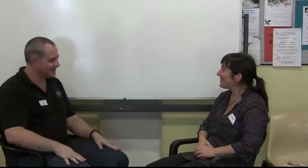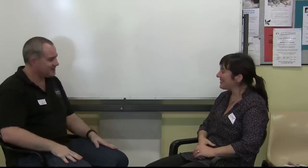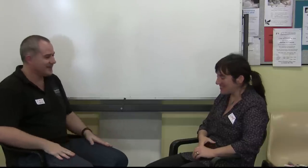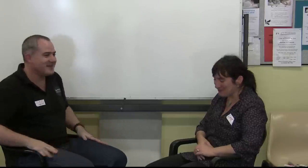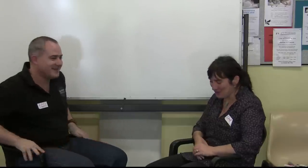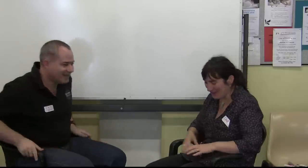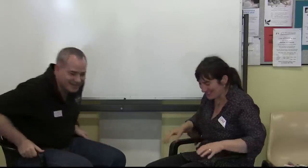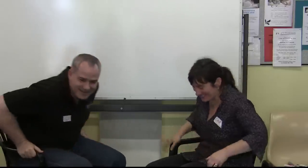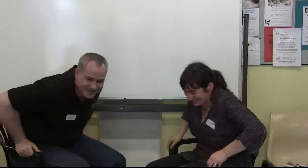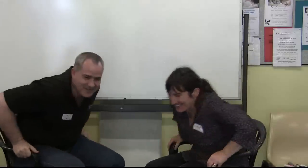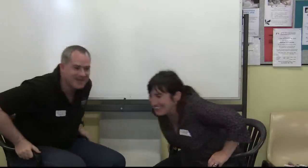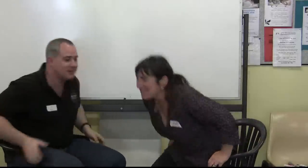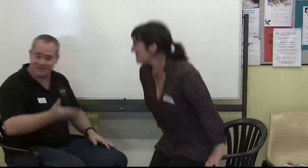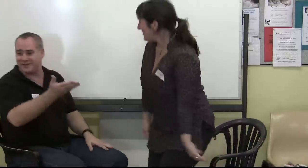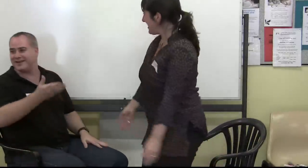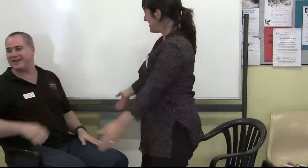Thanks very much. Please give him this.